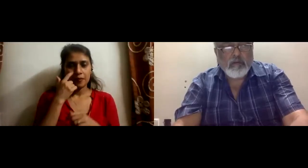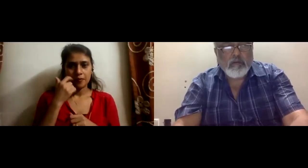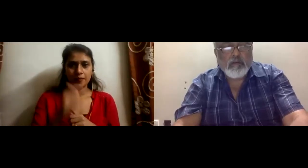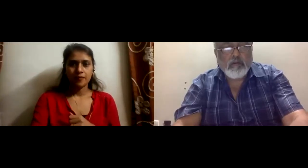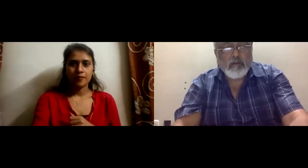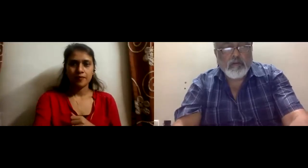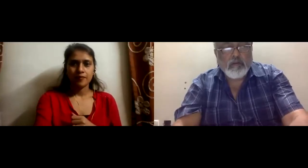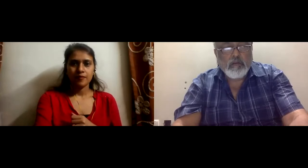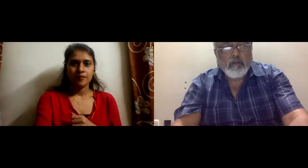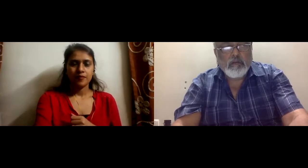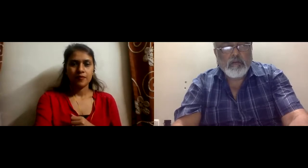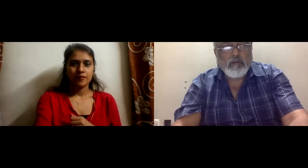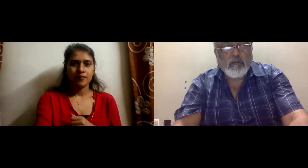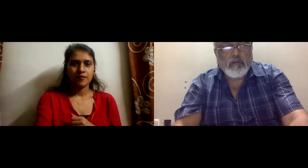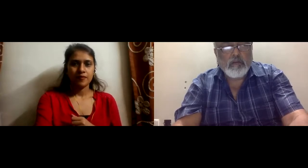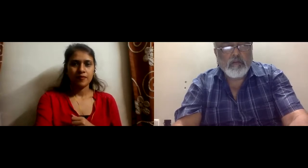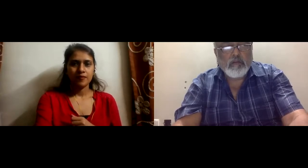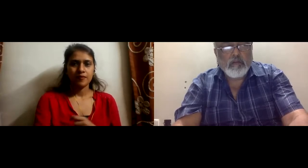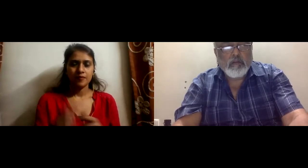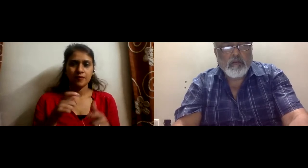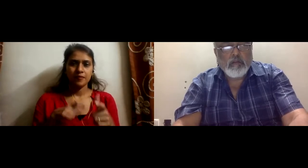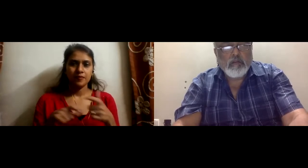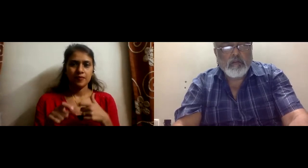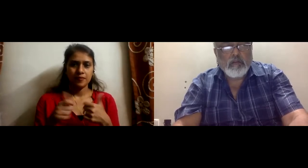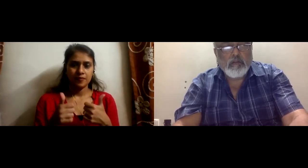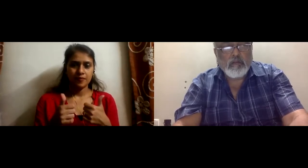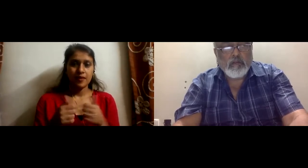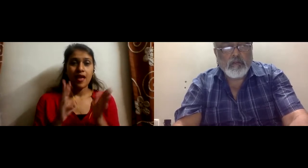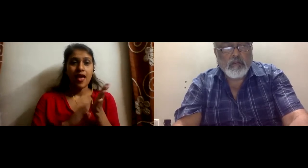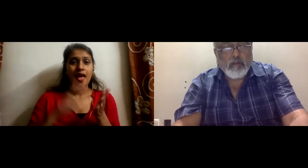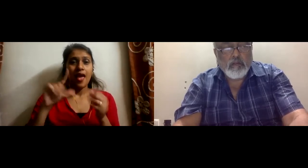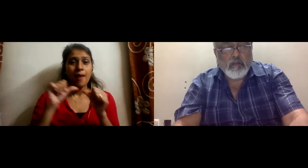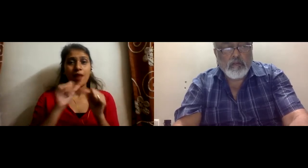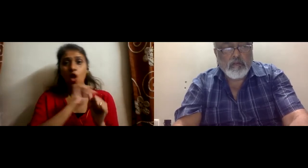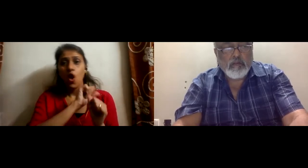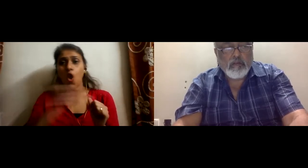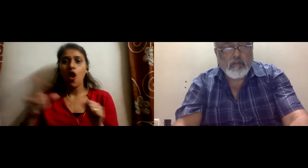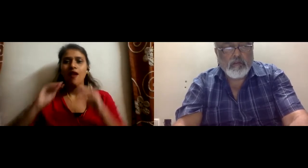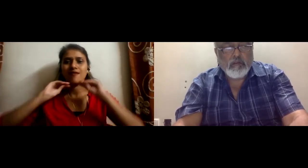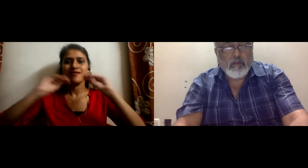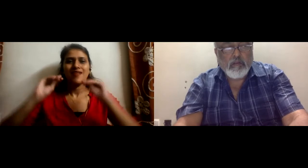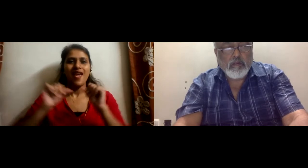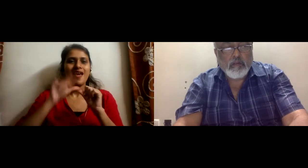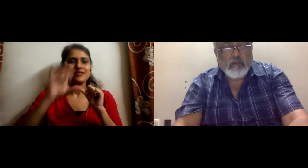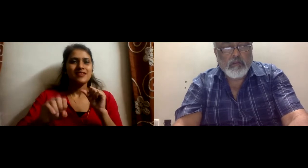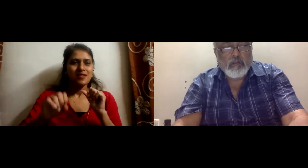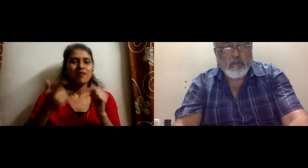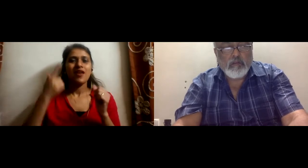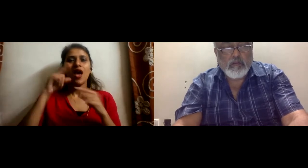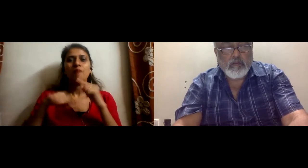for member of legislative assemblies. All MLAs were trained on disability rights in a session by the Office of Commissioner, because